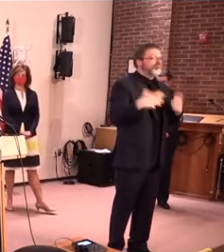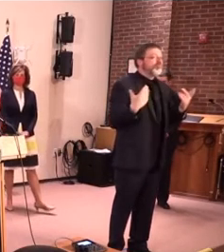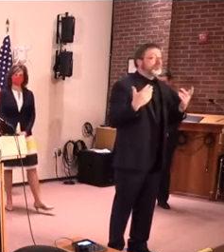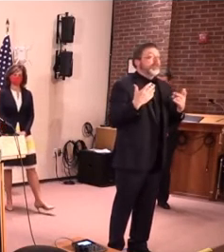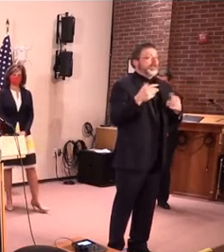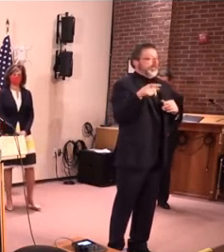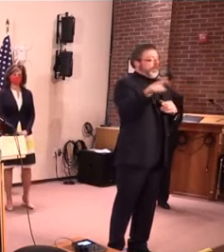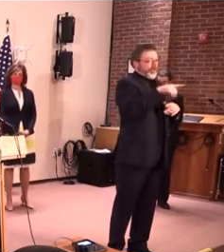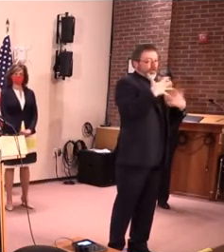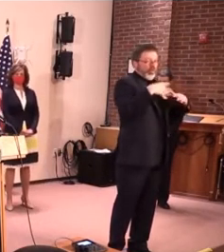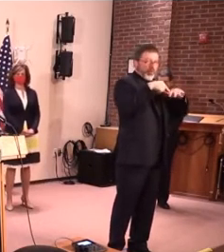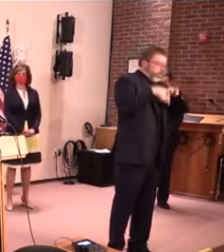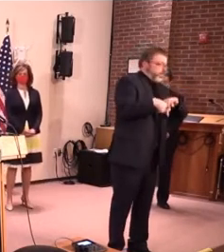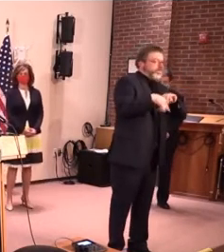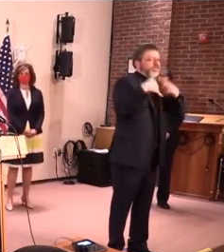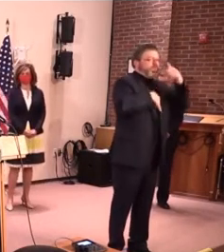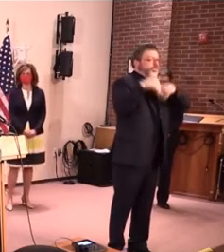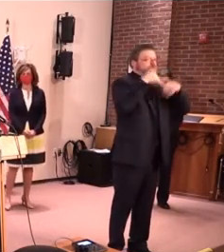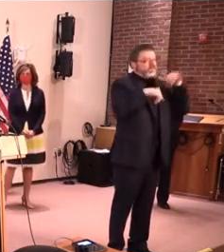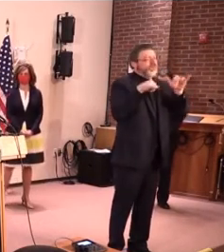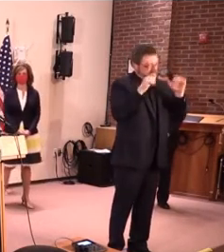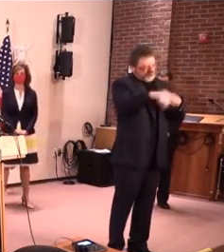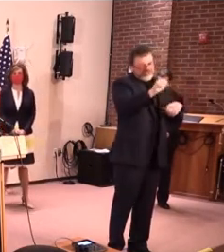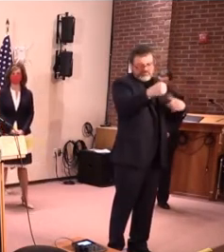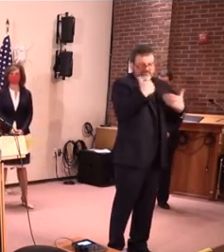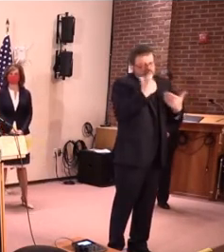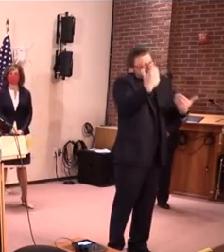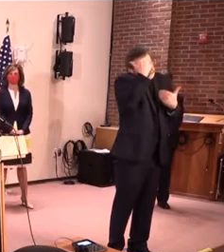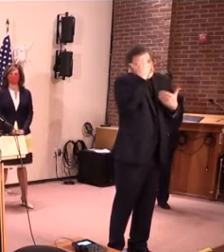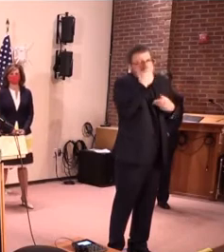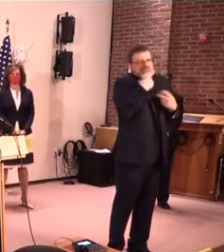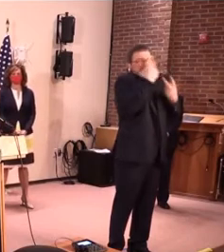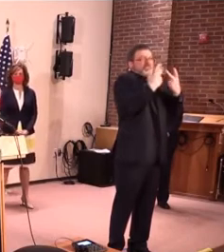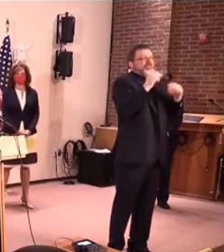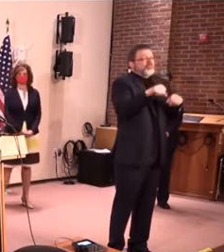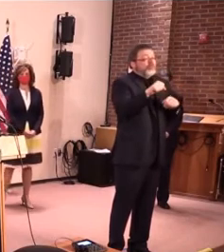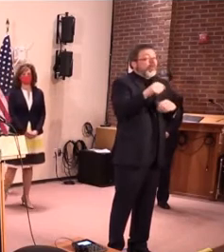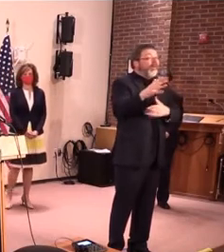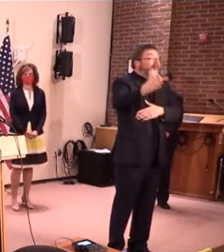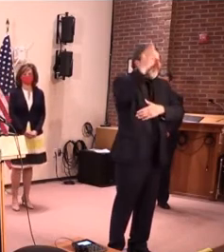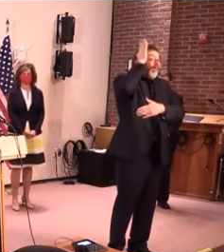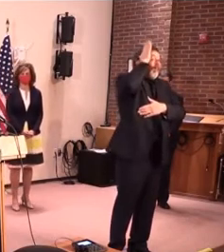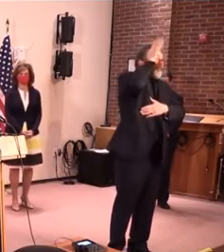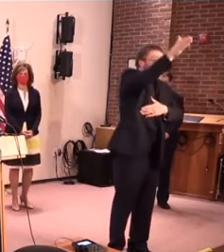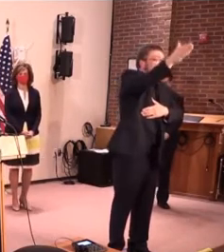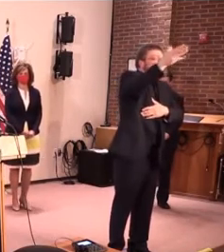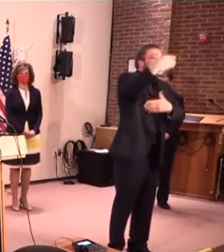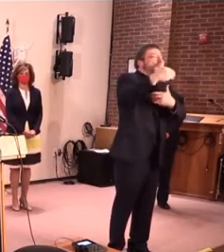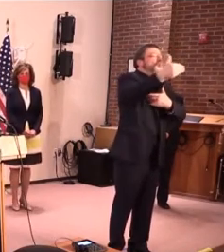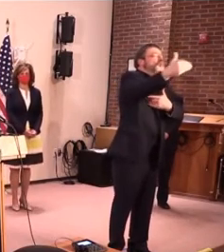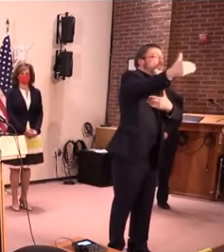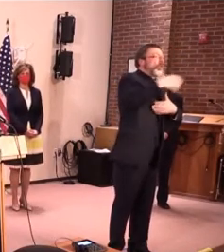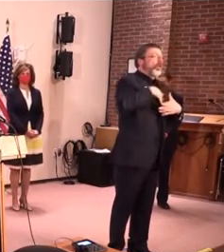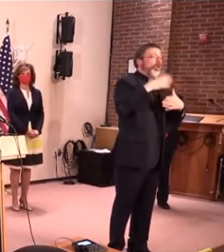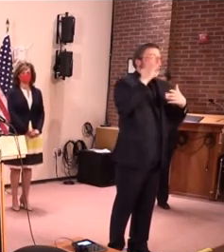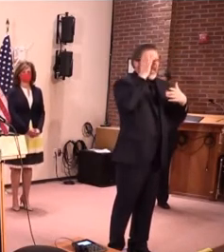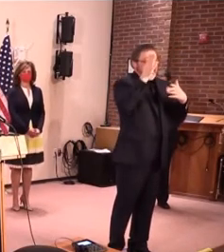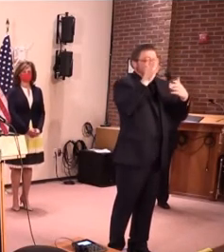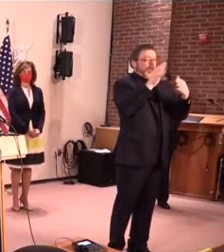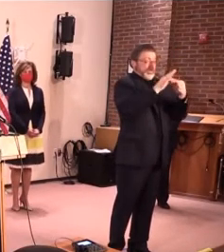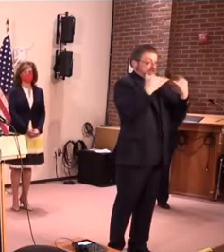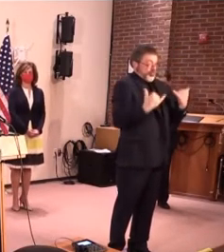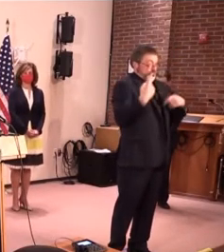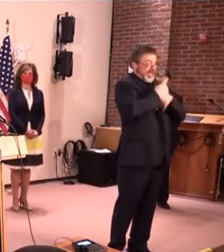we expect to see, you'll see a future announcement similar to, I think, what you're seeing here on this.